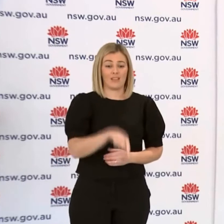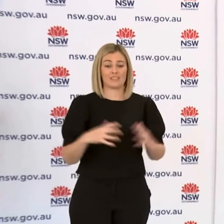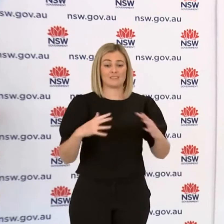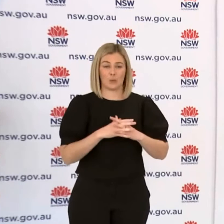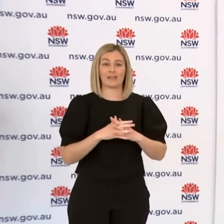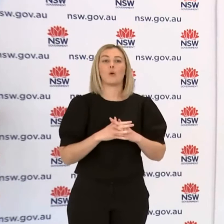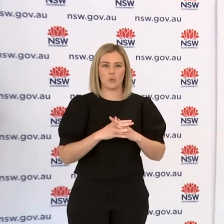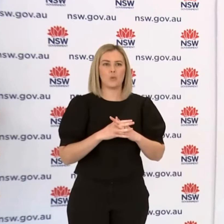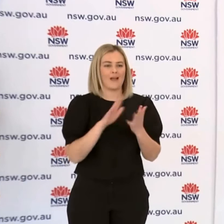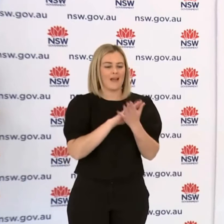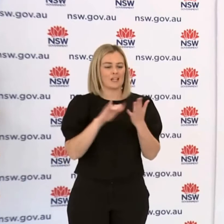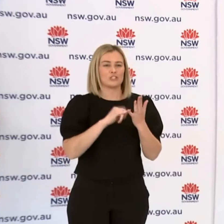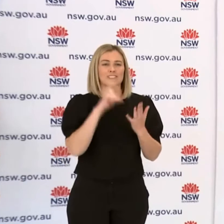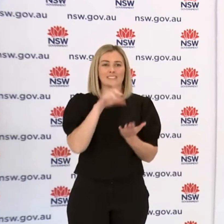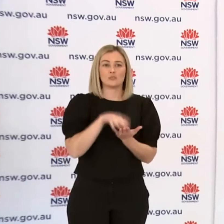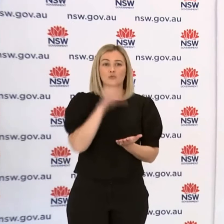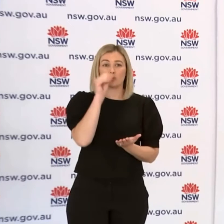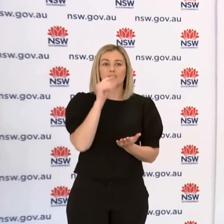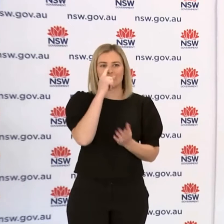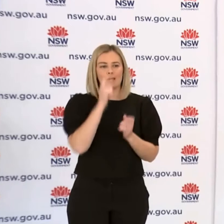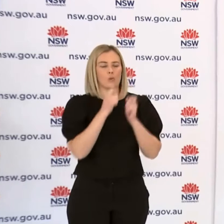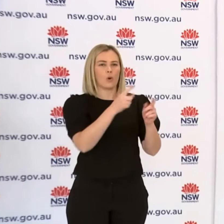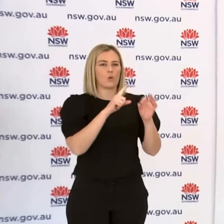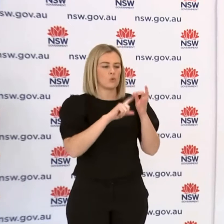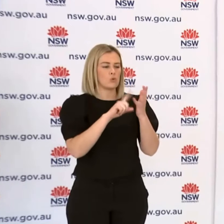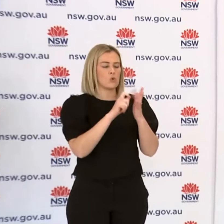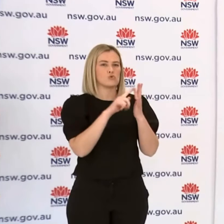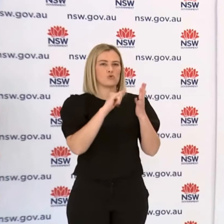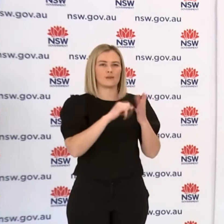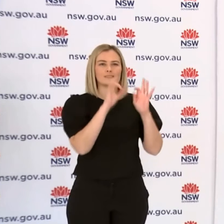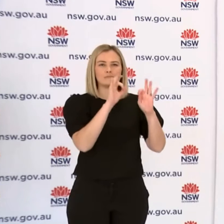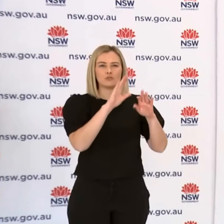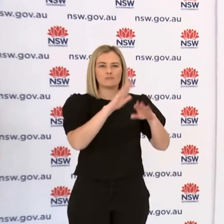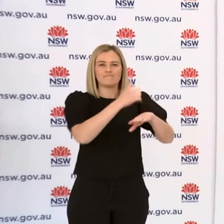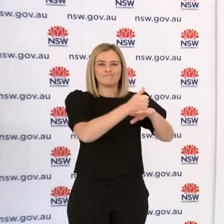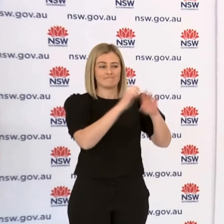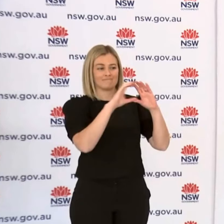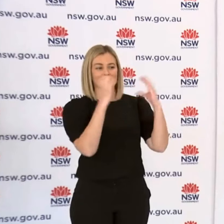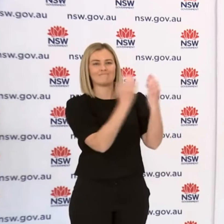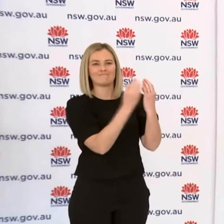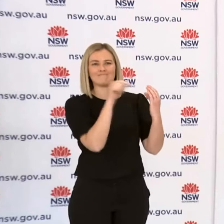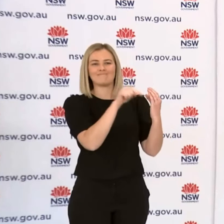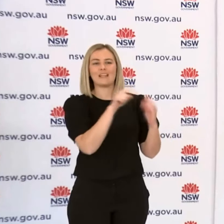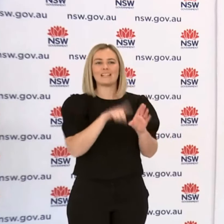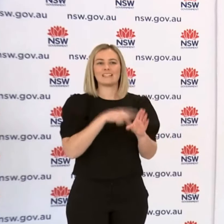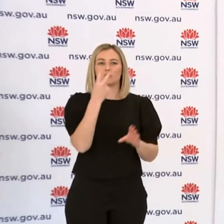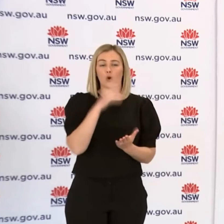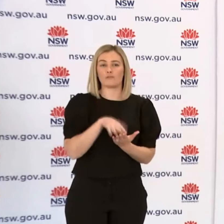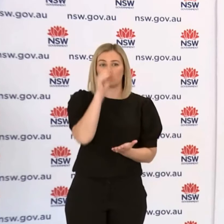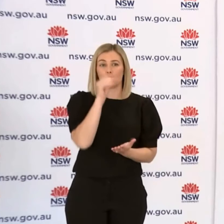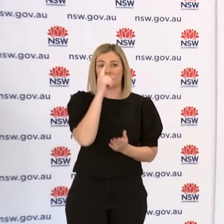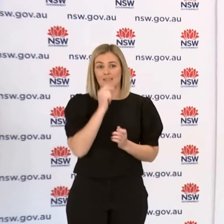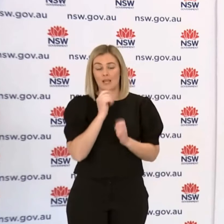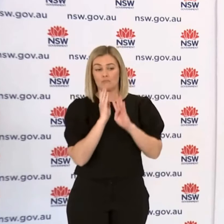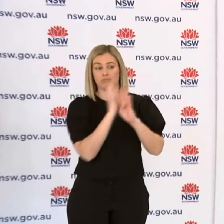for HSC students at Kudos Stadium. All the parents and students would have received the